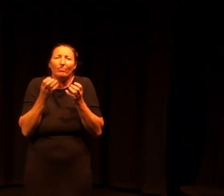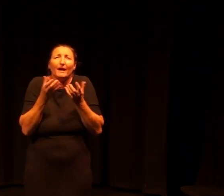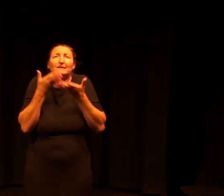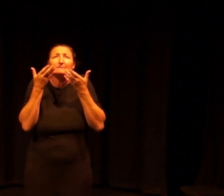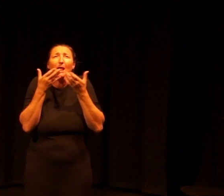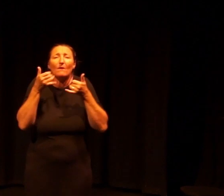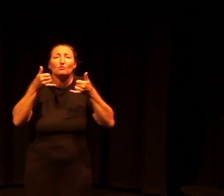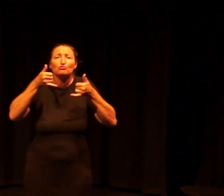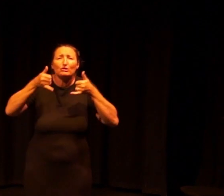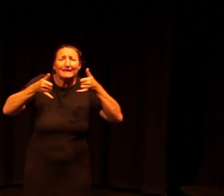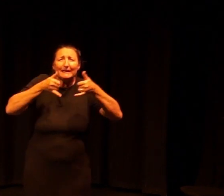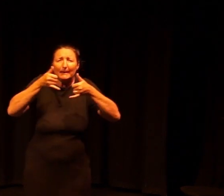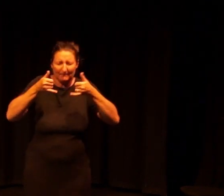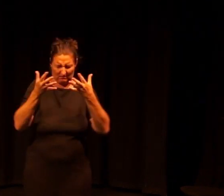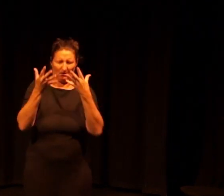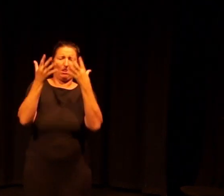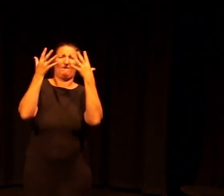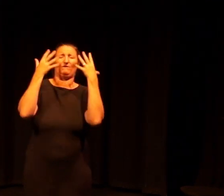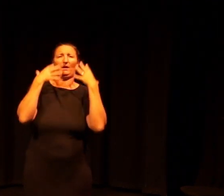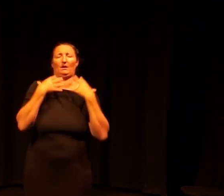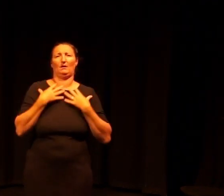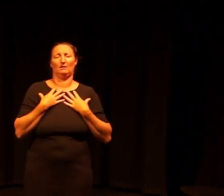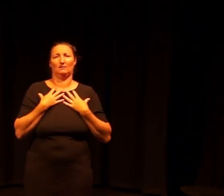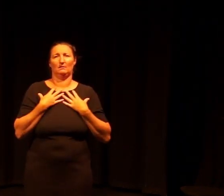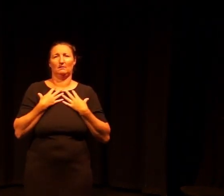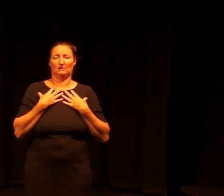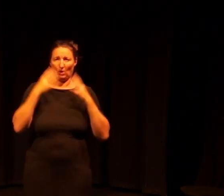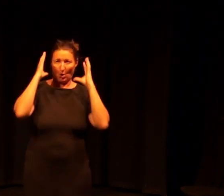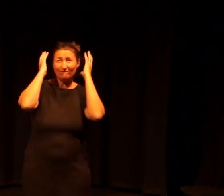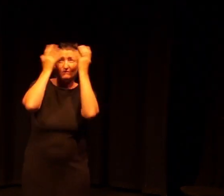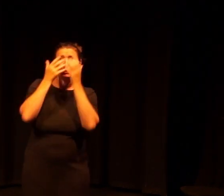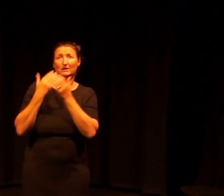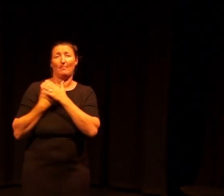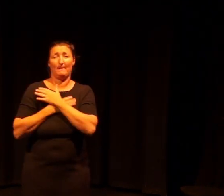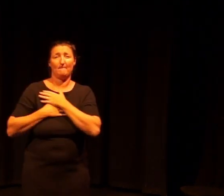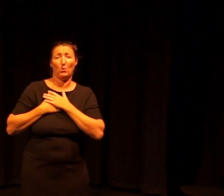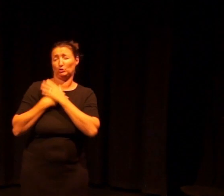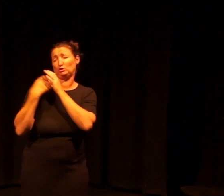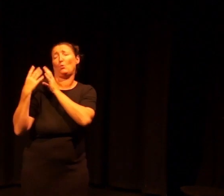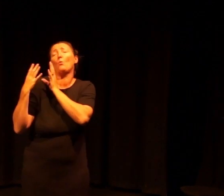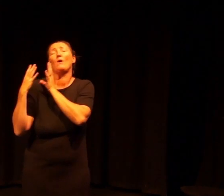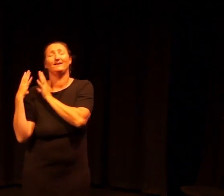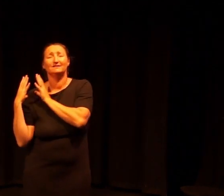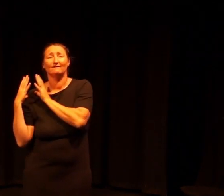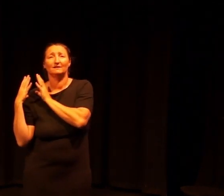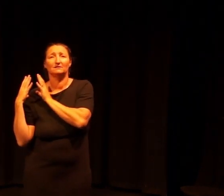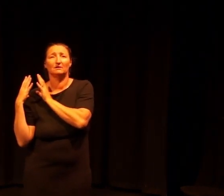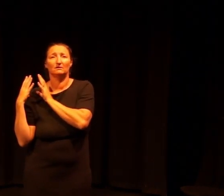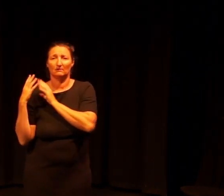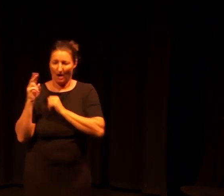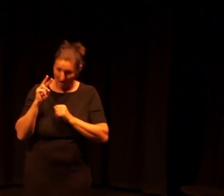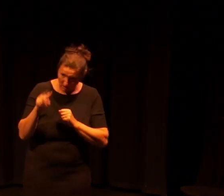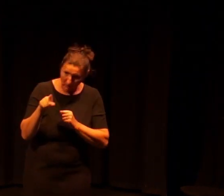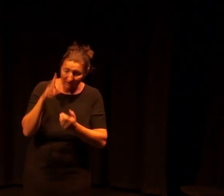us and you. Confused at your own emotions, the weight of it weighing on you. I look at you and